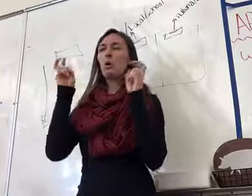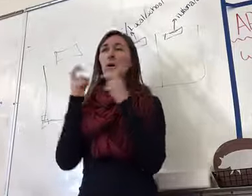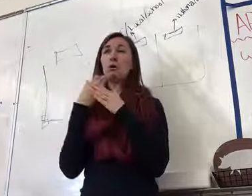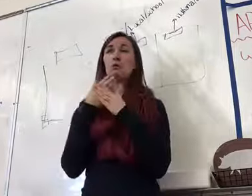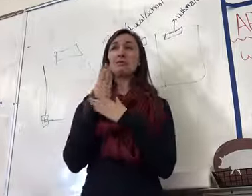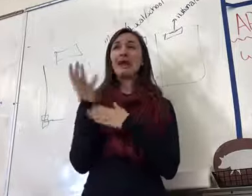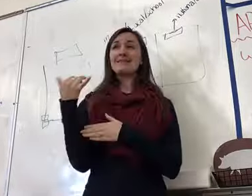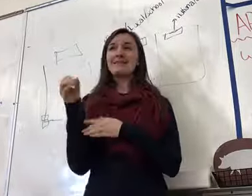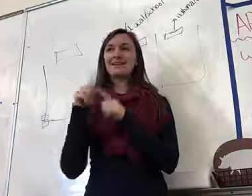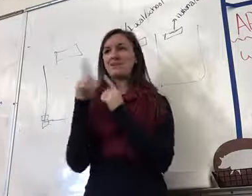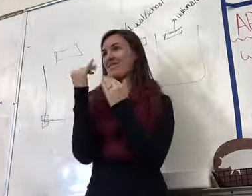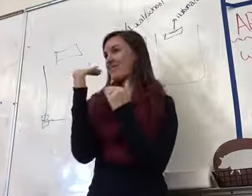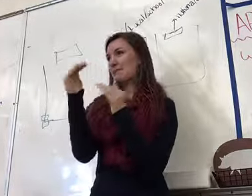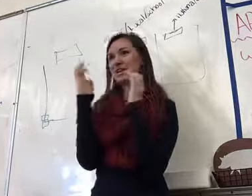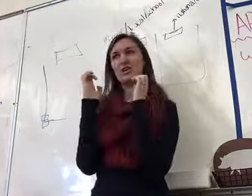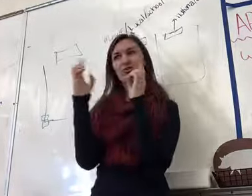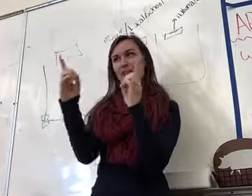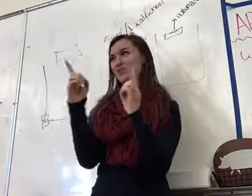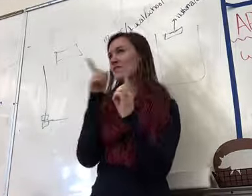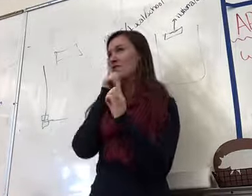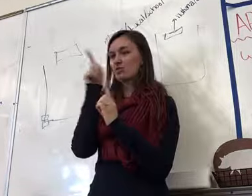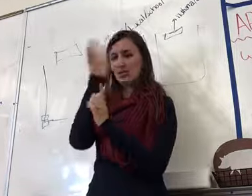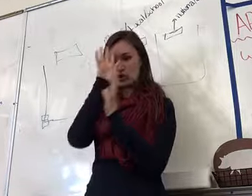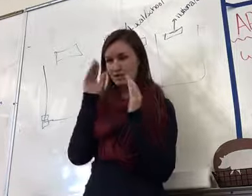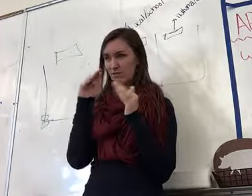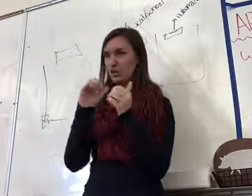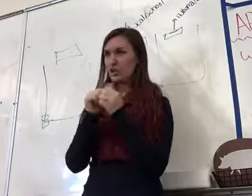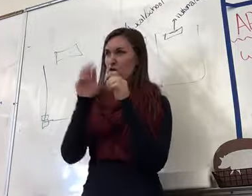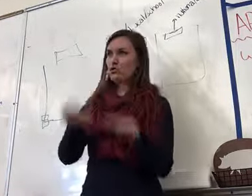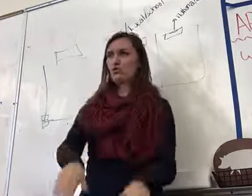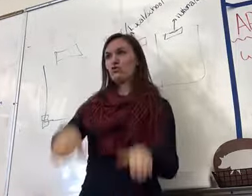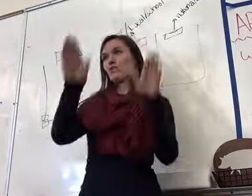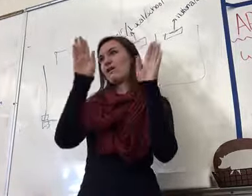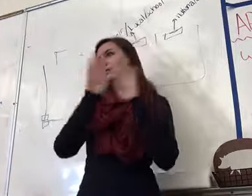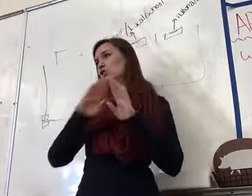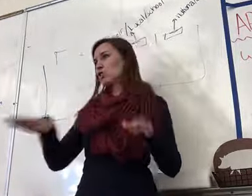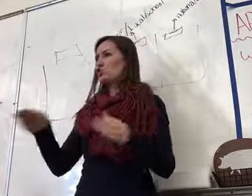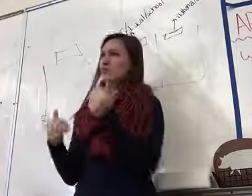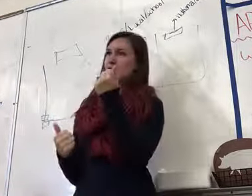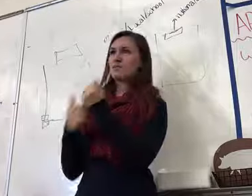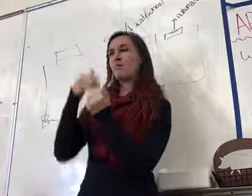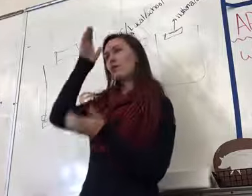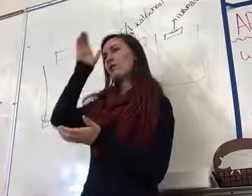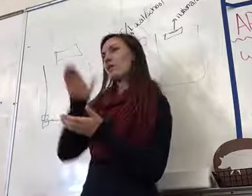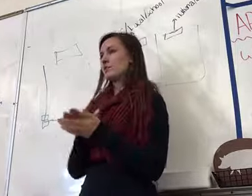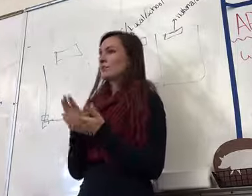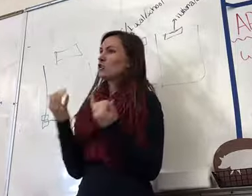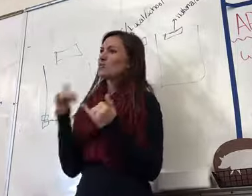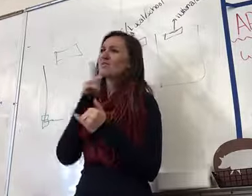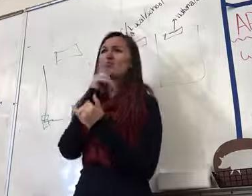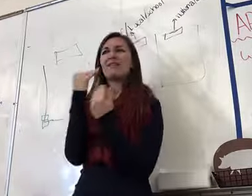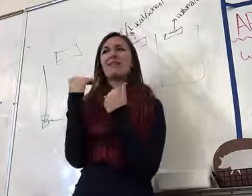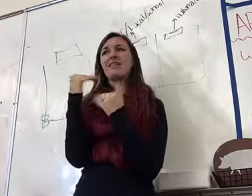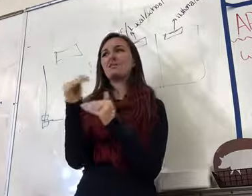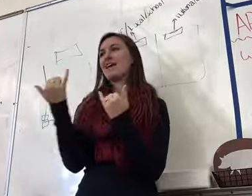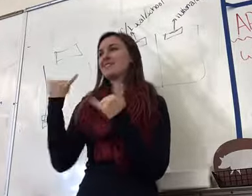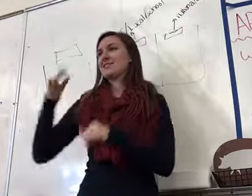them, especially the upper class. It, however, still confines you to the home, and you're really helping men out. So it's kind of a